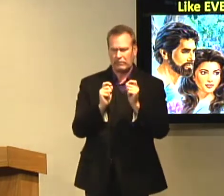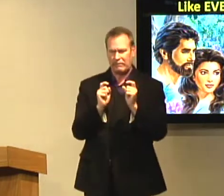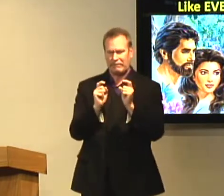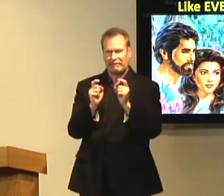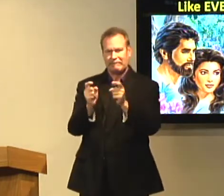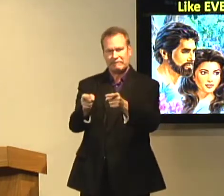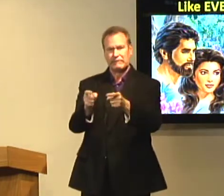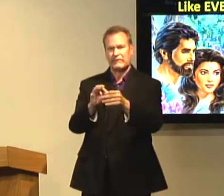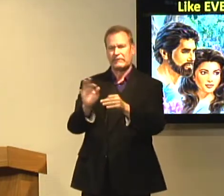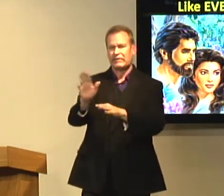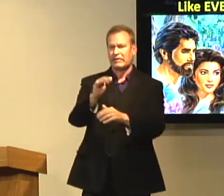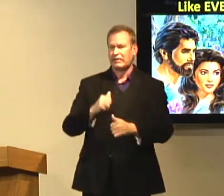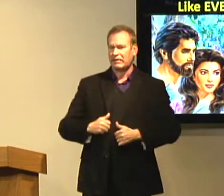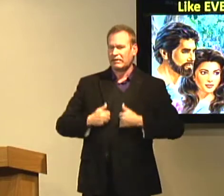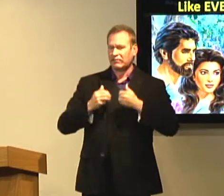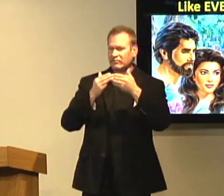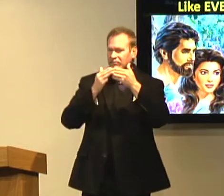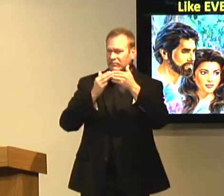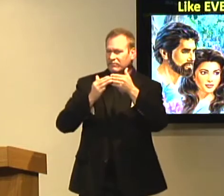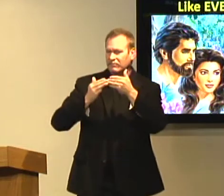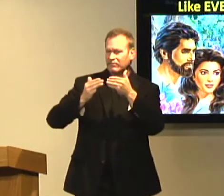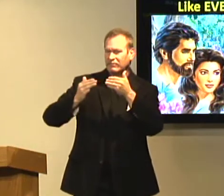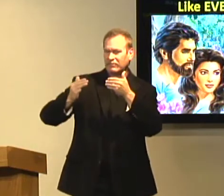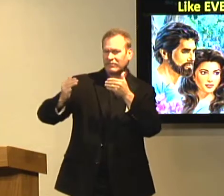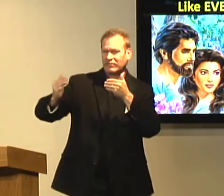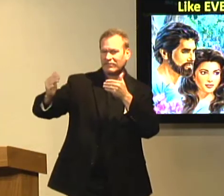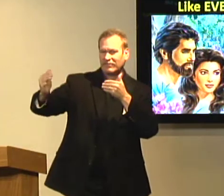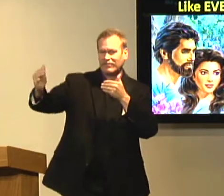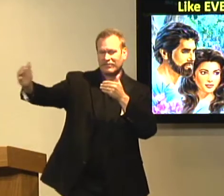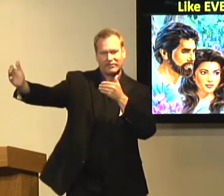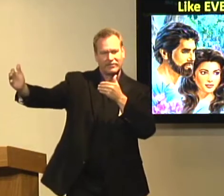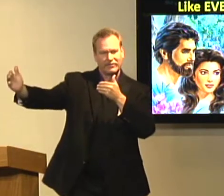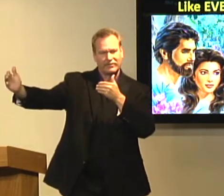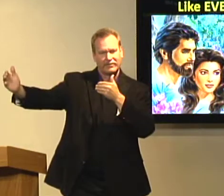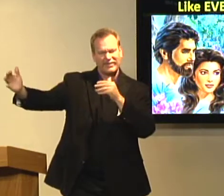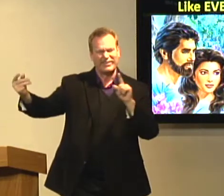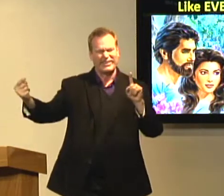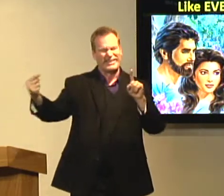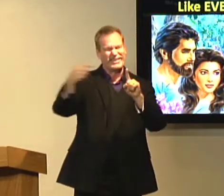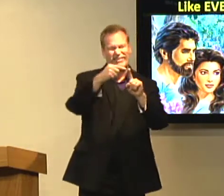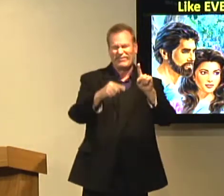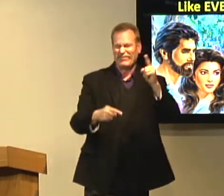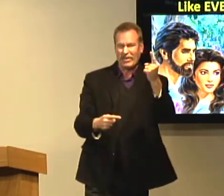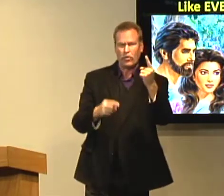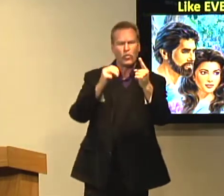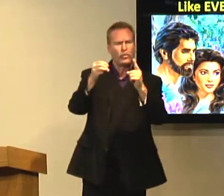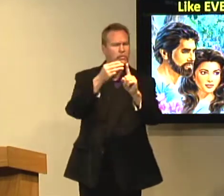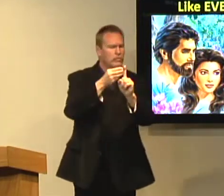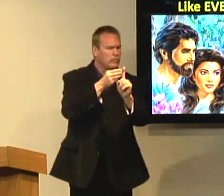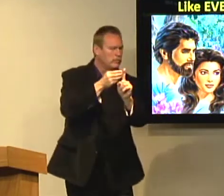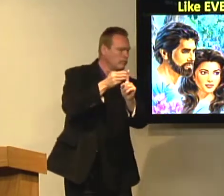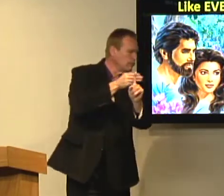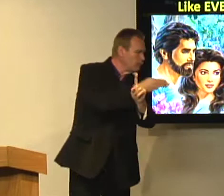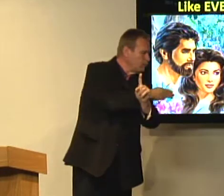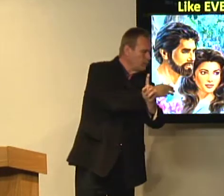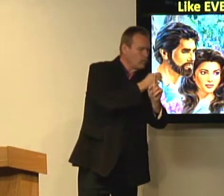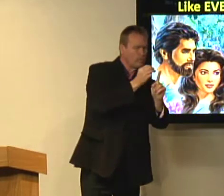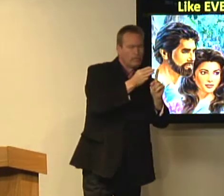She is the one who started to give life to the human race. She is the first example. There were no